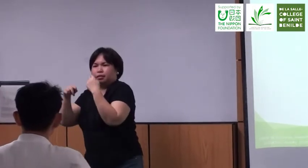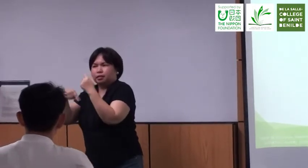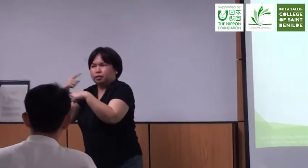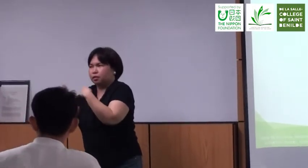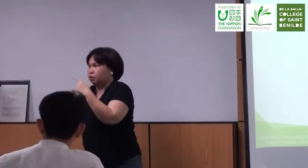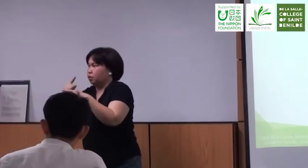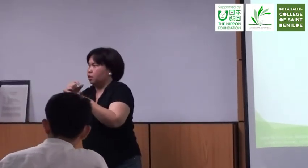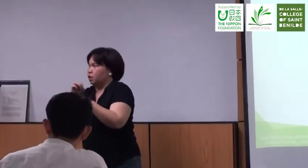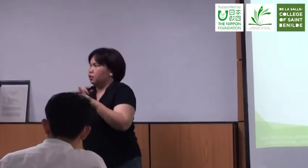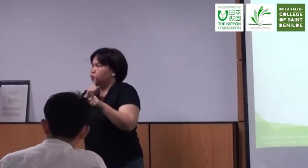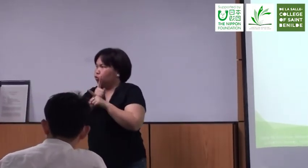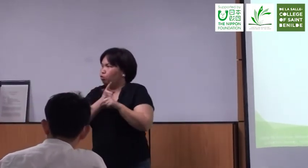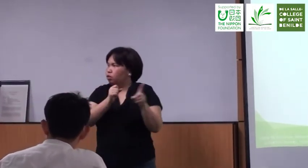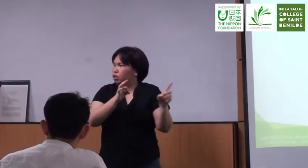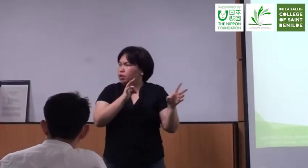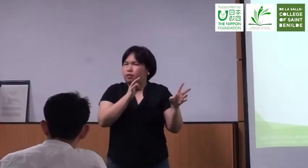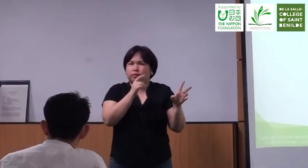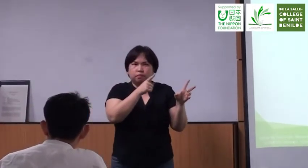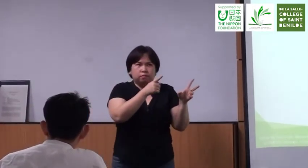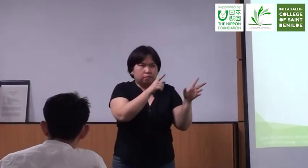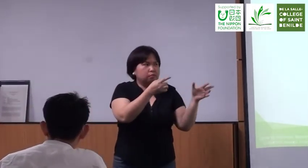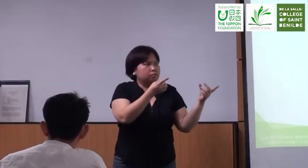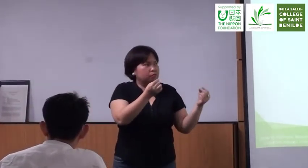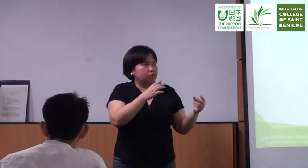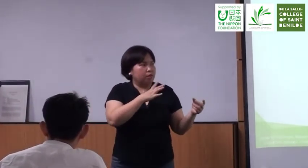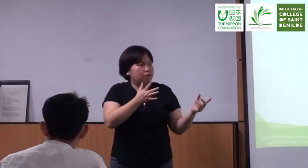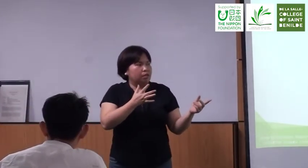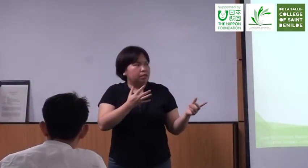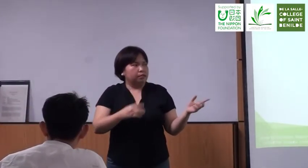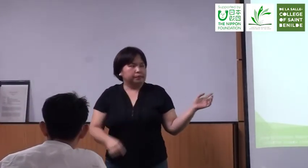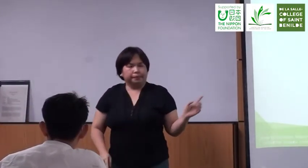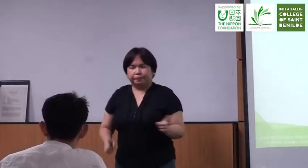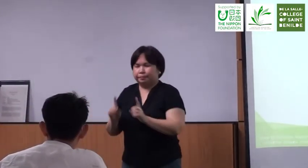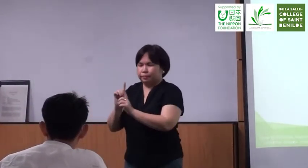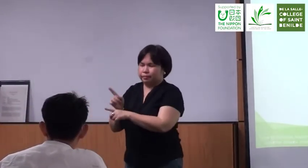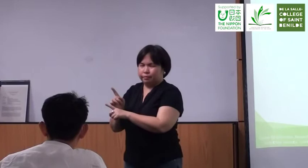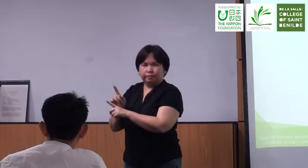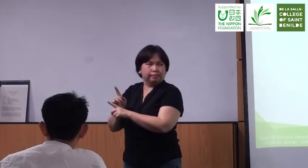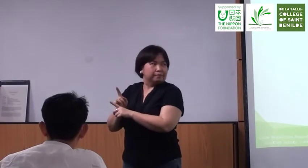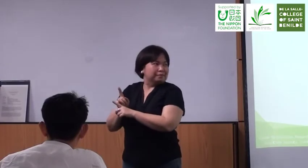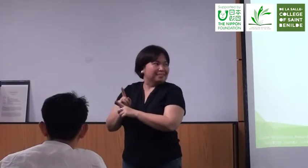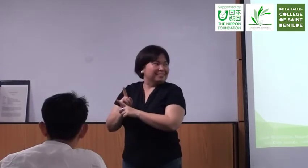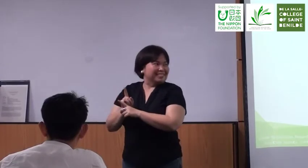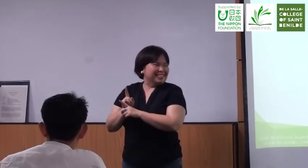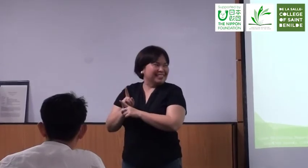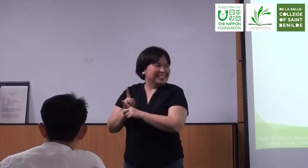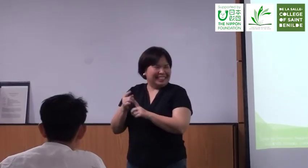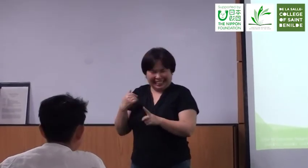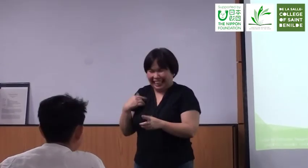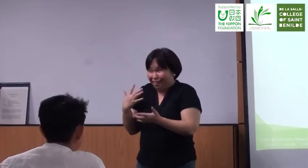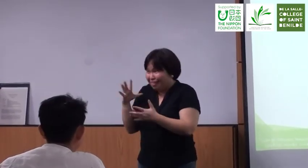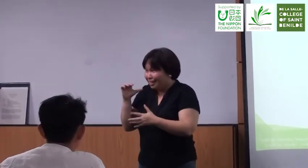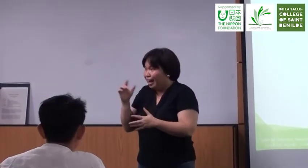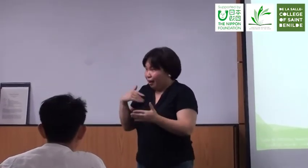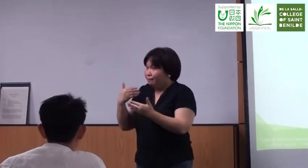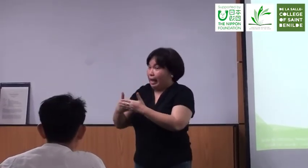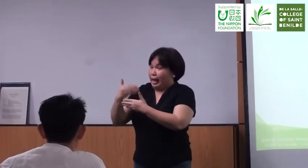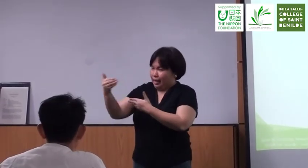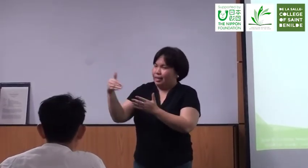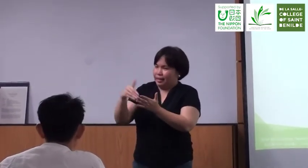or yung reception nila dun sa practice. Yes, first of all, I'm doing the reaction